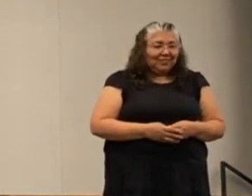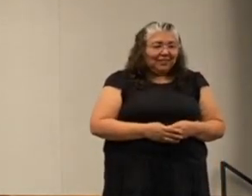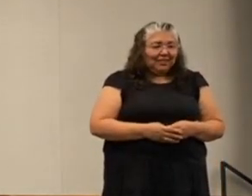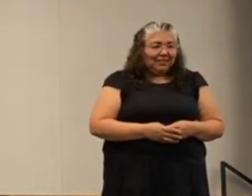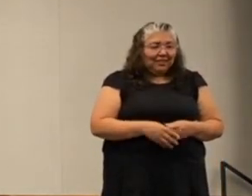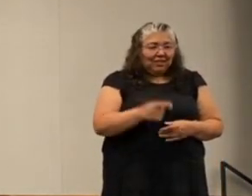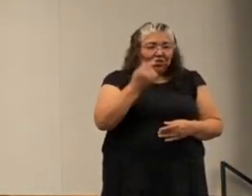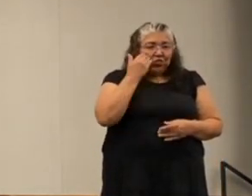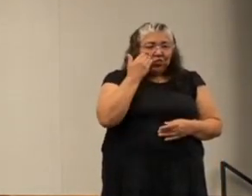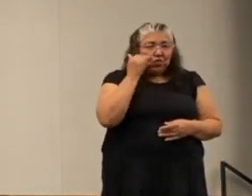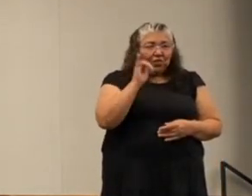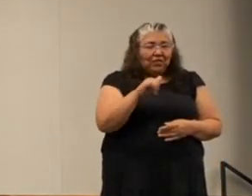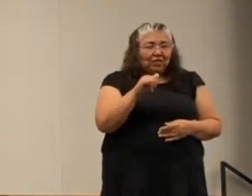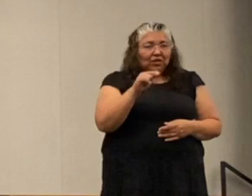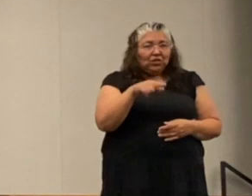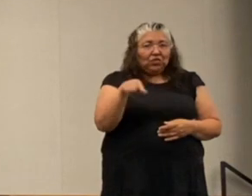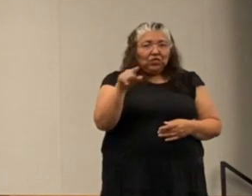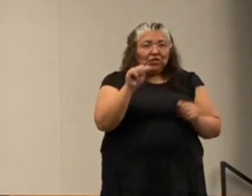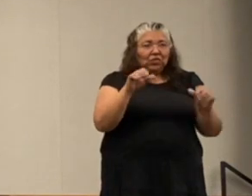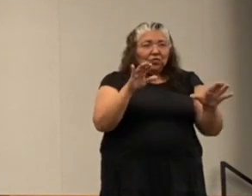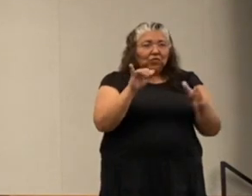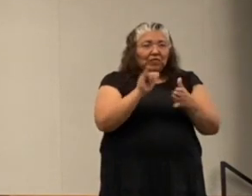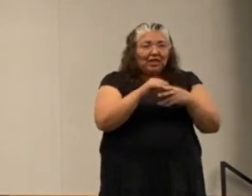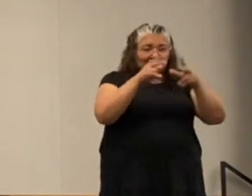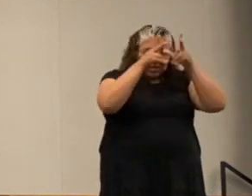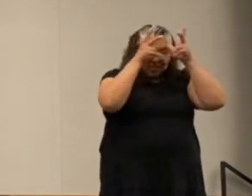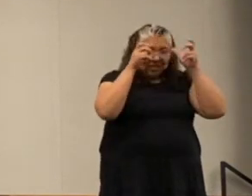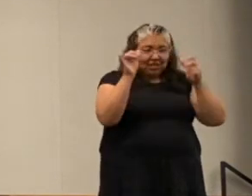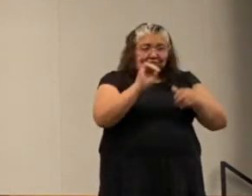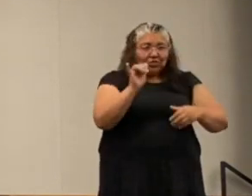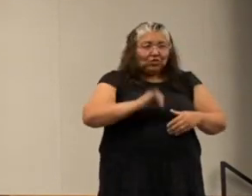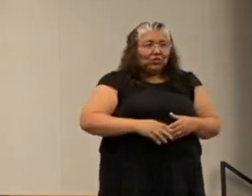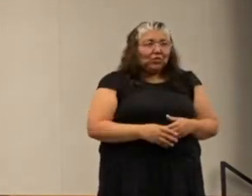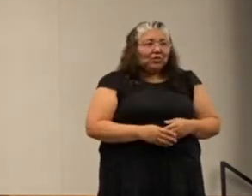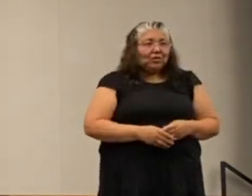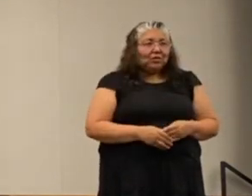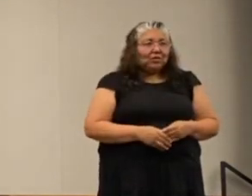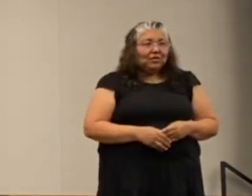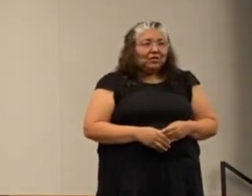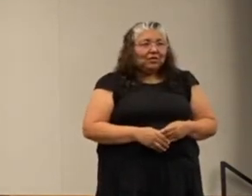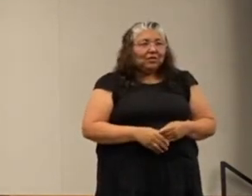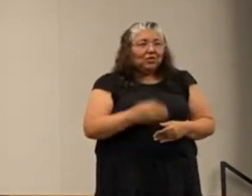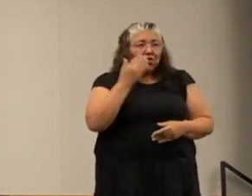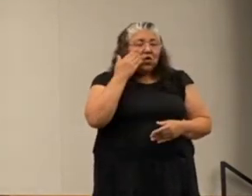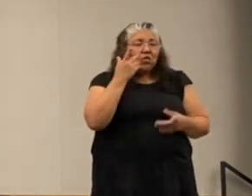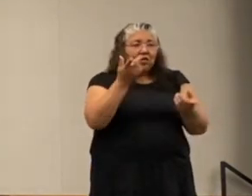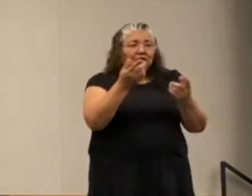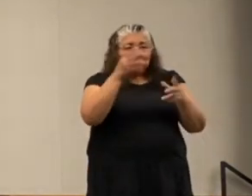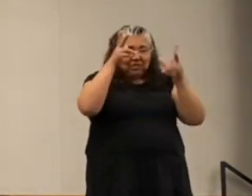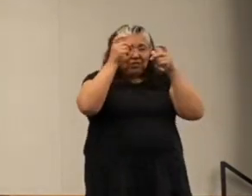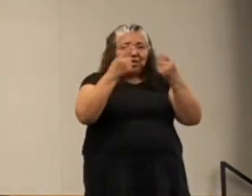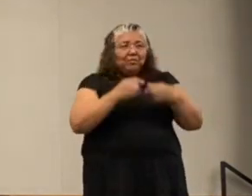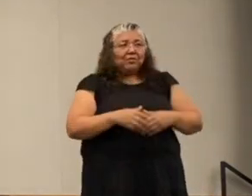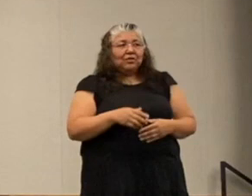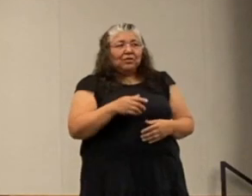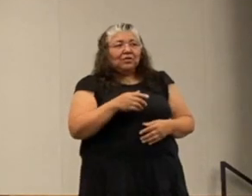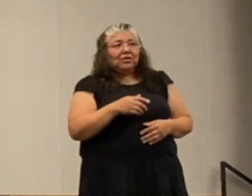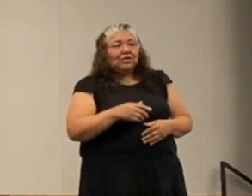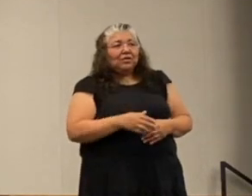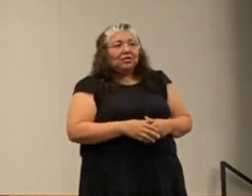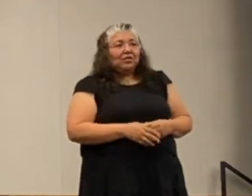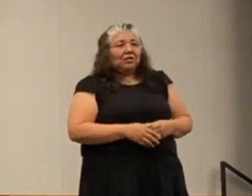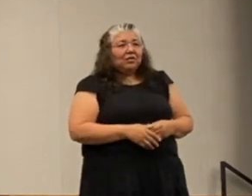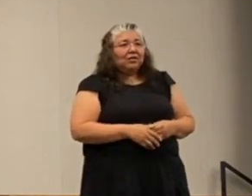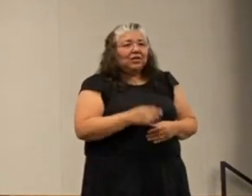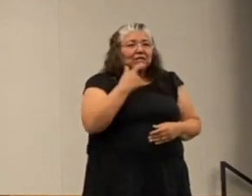Did you know that you can do that to the devil too? Yes. You know that when the devil comes at you, did you know you can say, no.